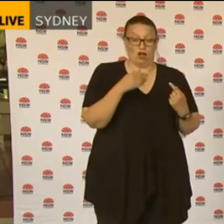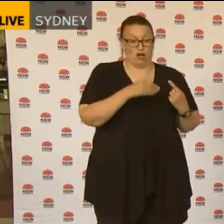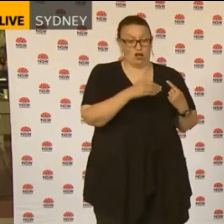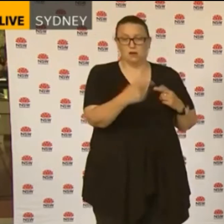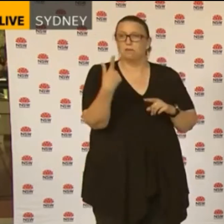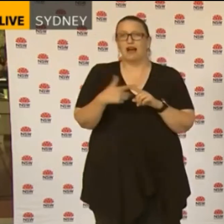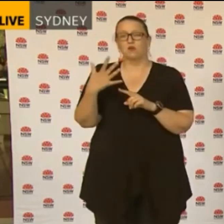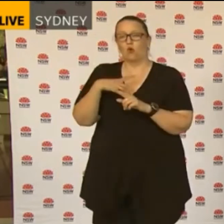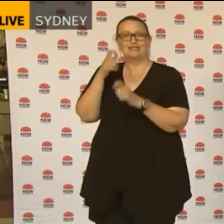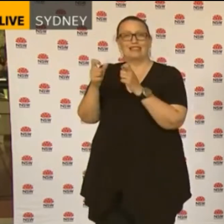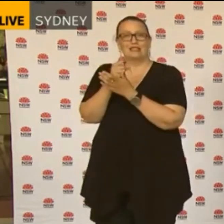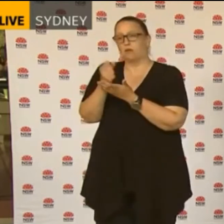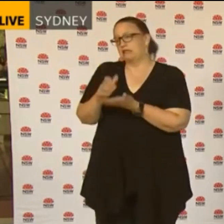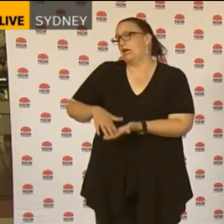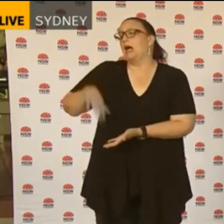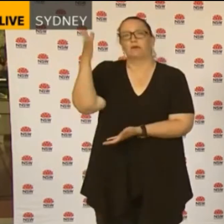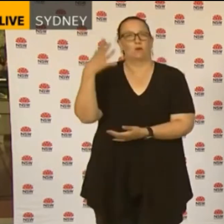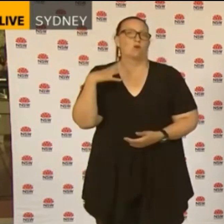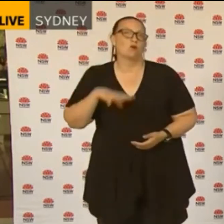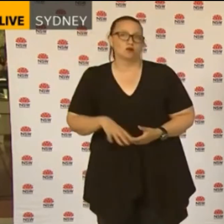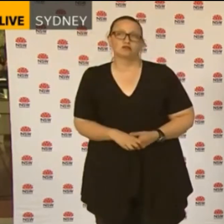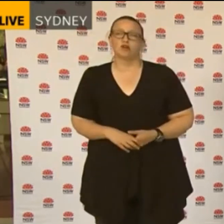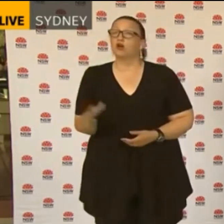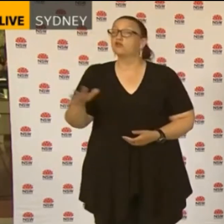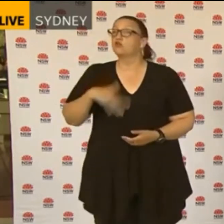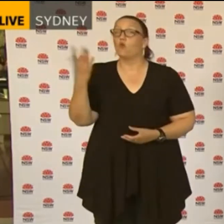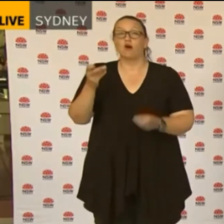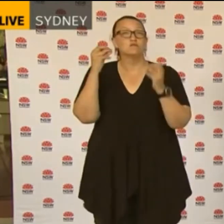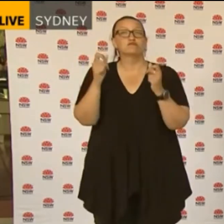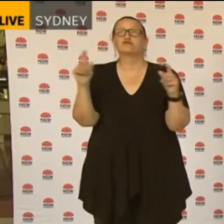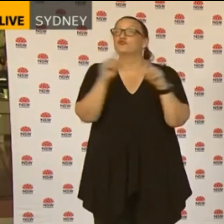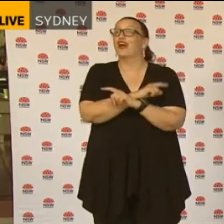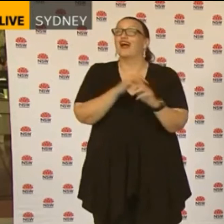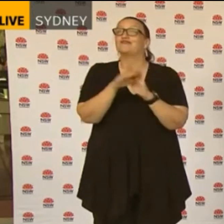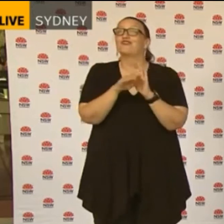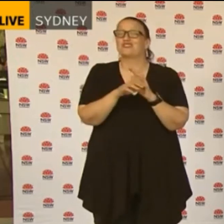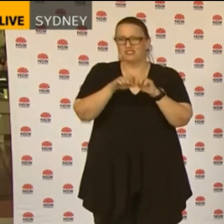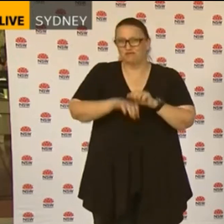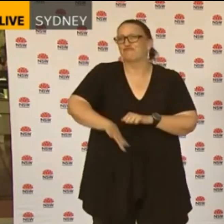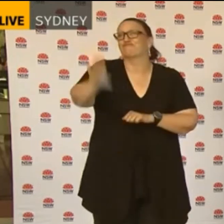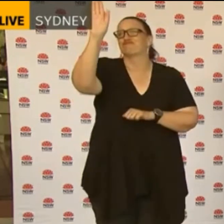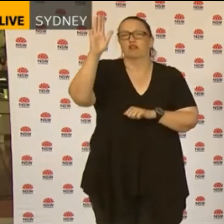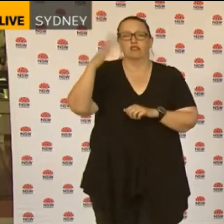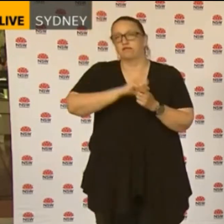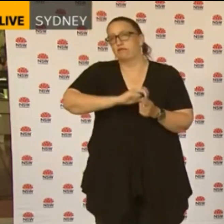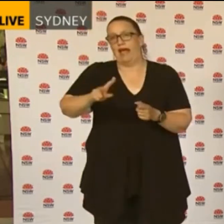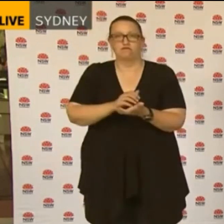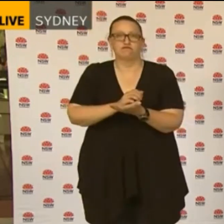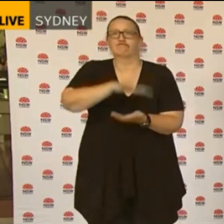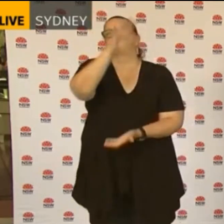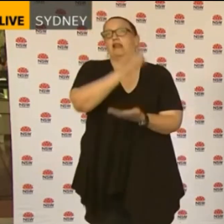that, because the last thing we want is to suddenly ease restrictions and then go back to where we were a few weeks ago. So we just need to be confident that